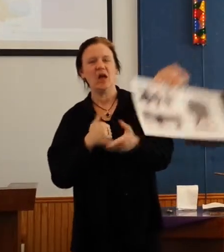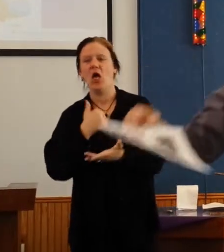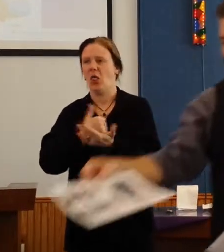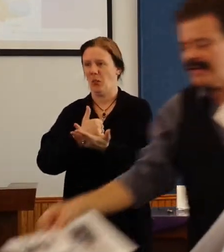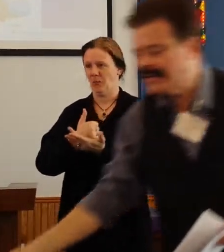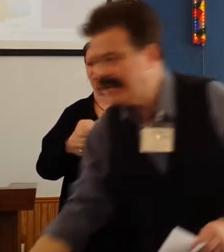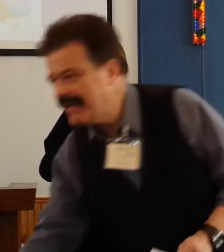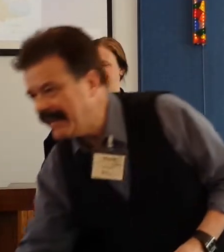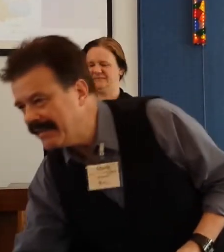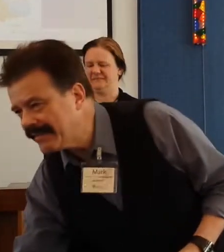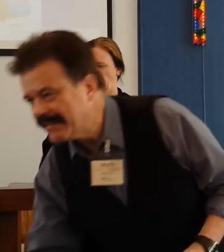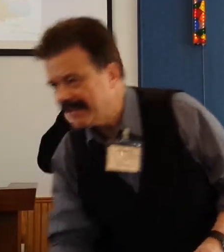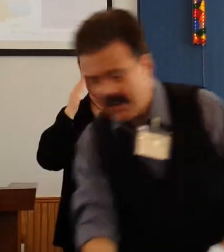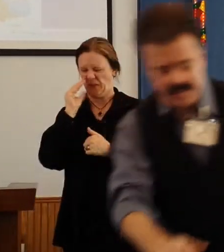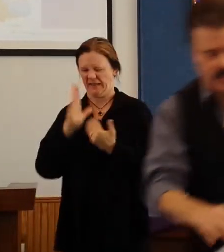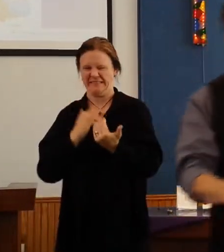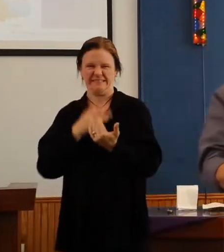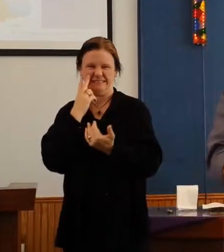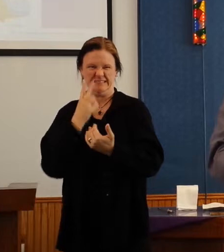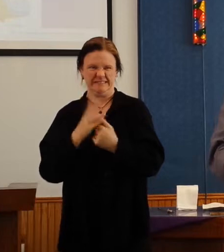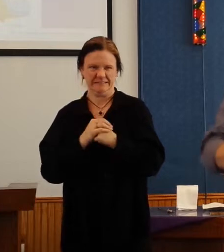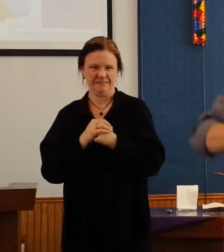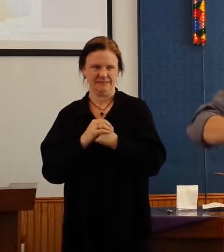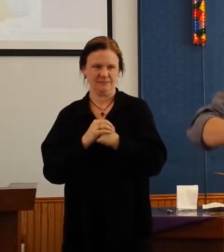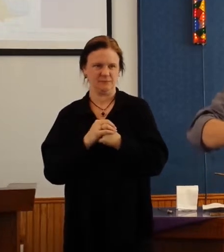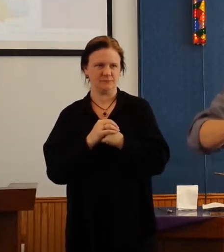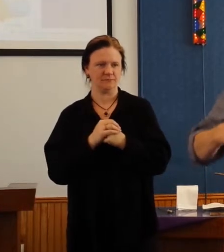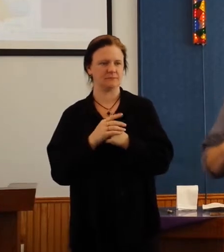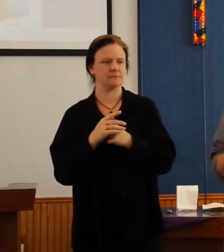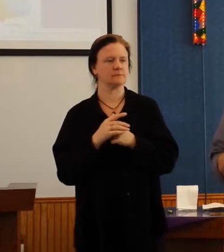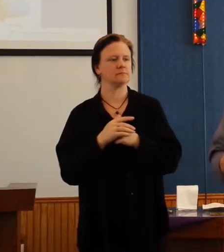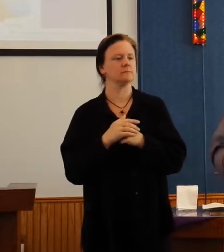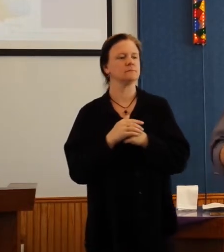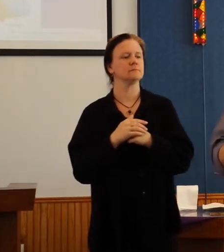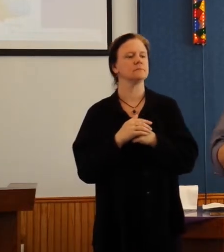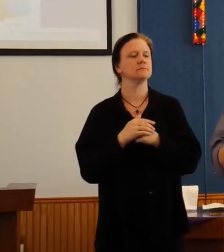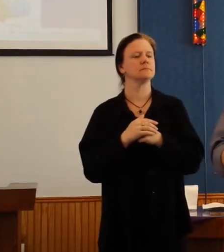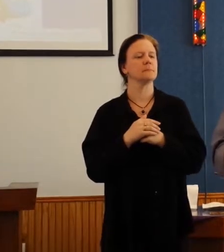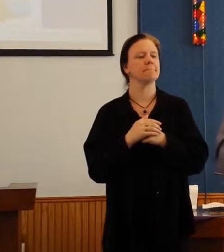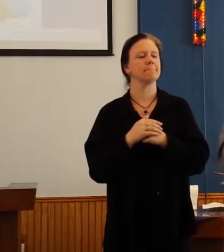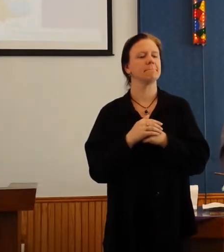I know it's hard to see these, you know, if you were up front here.